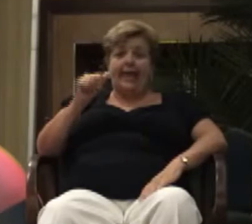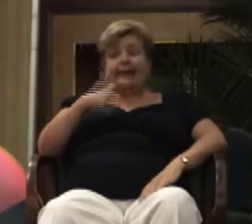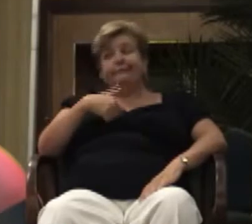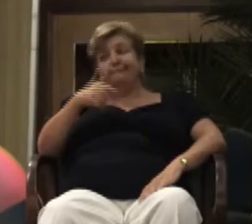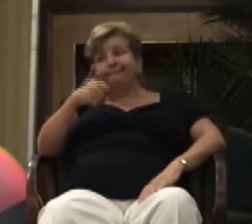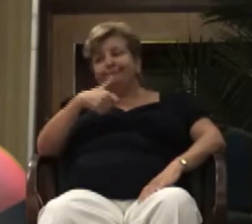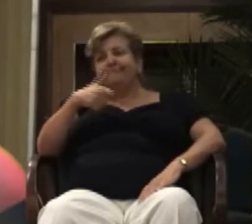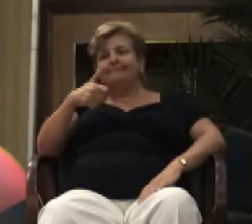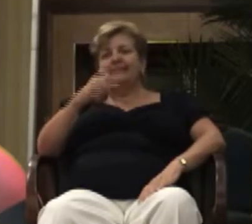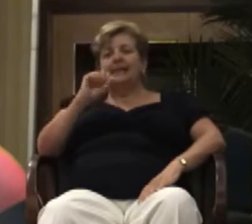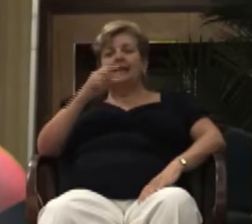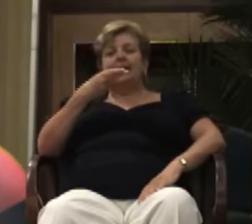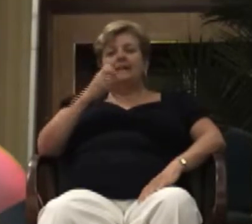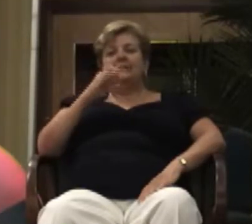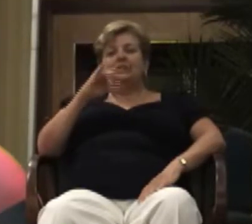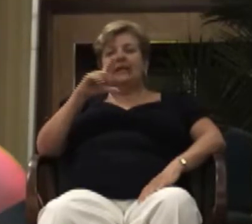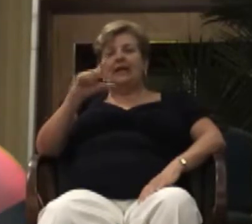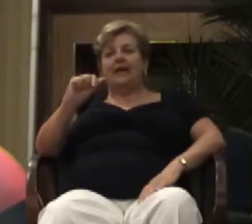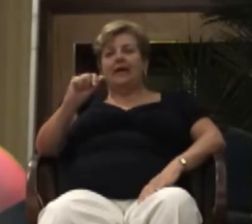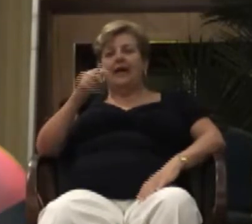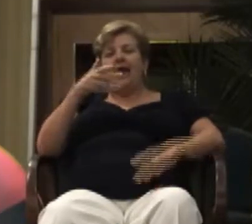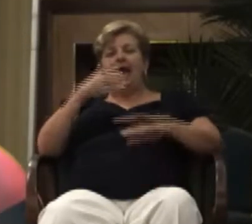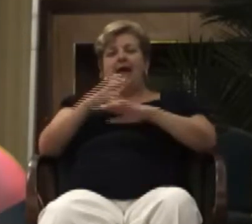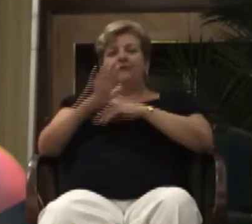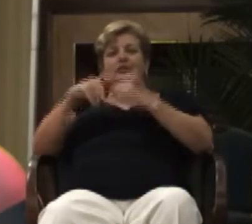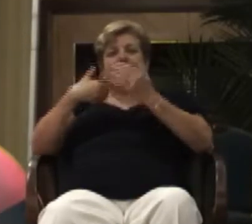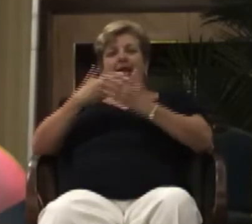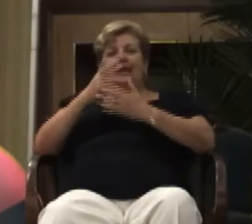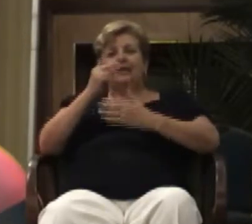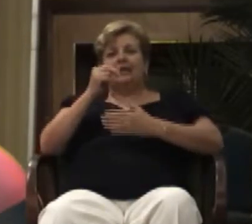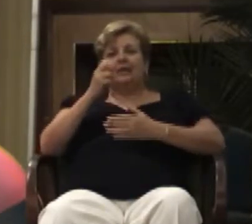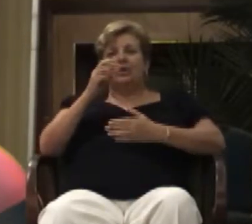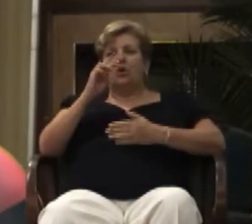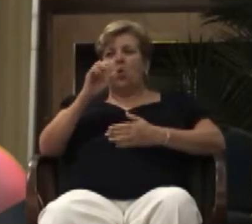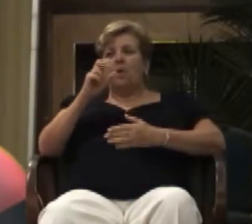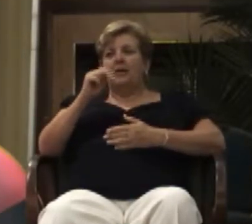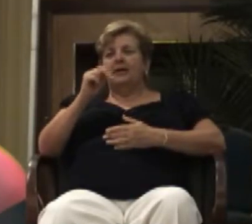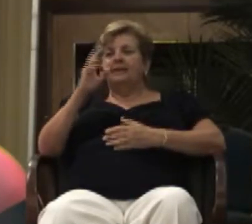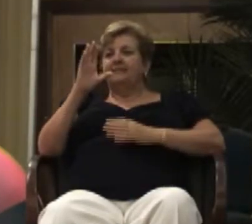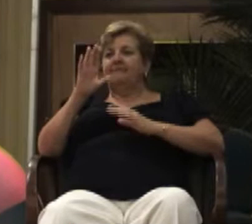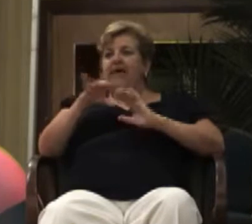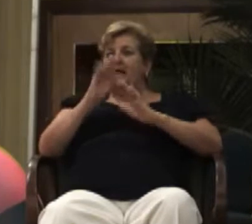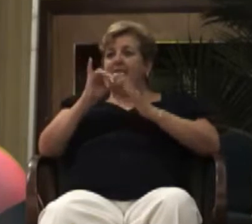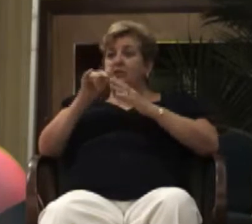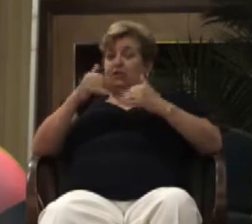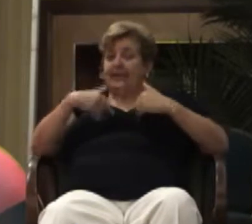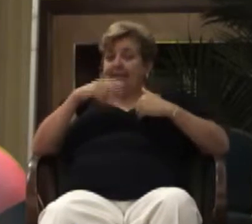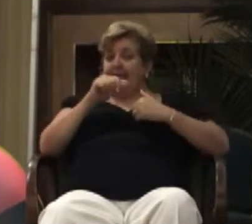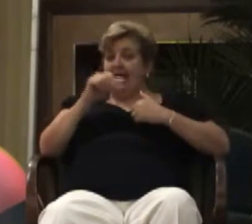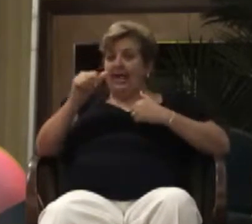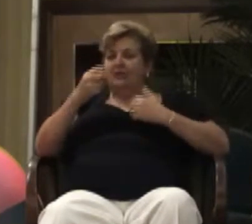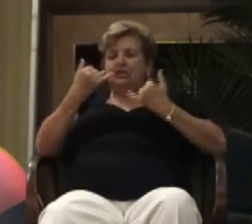Sheila, right after she got to non-alcohol, discovered her own alcoholism, started going to AA. She has 23 years coming up.